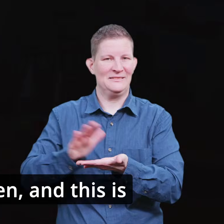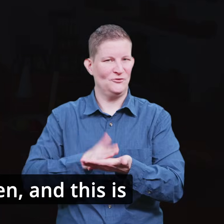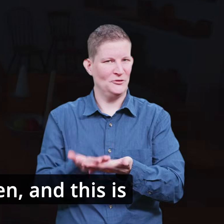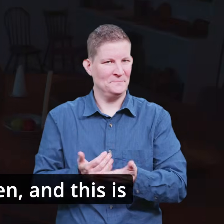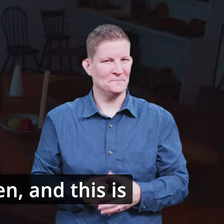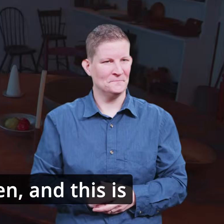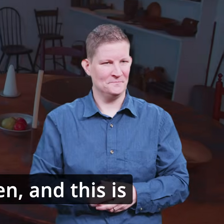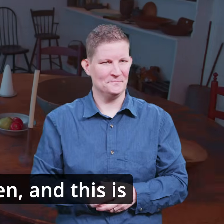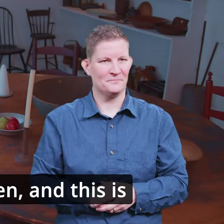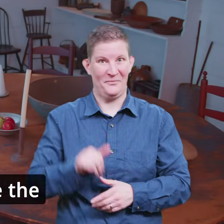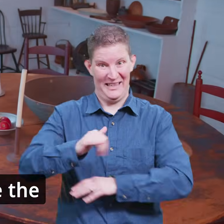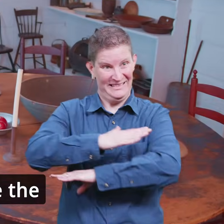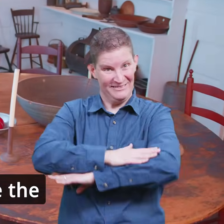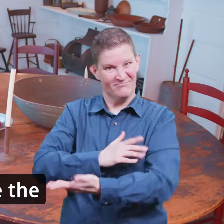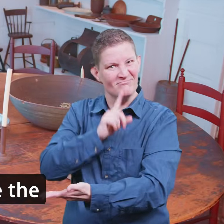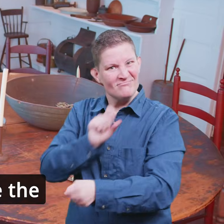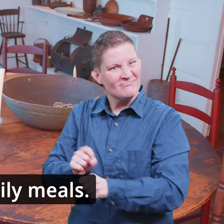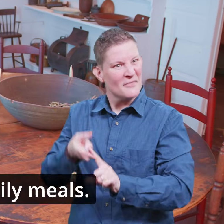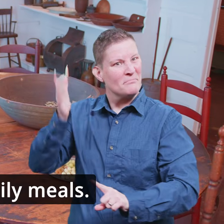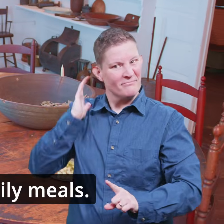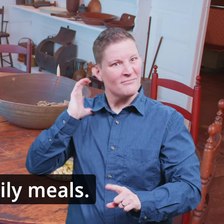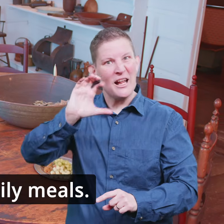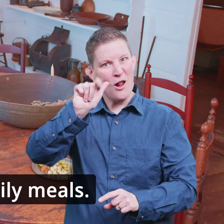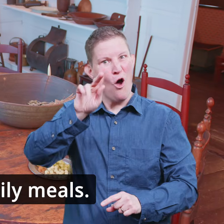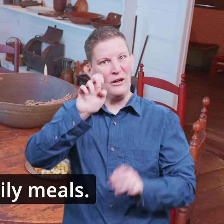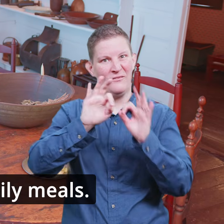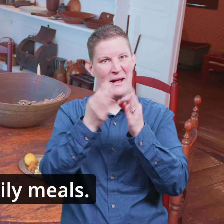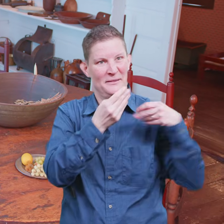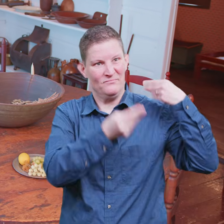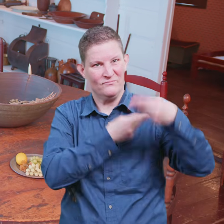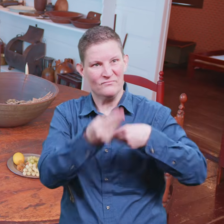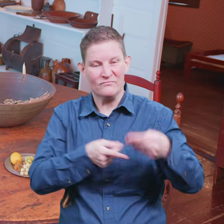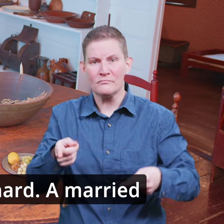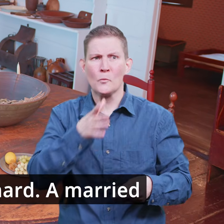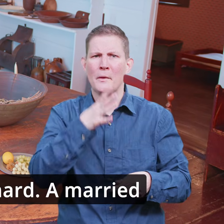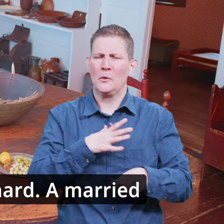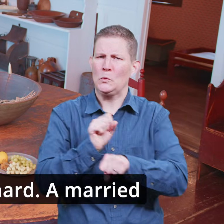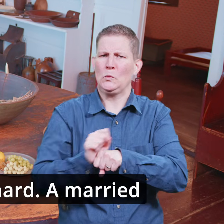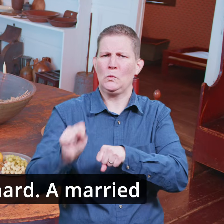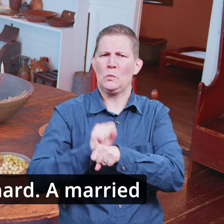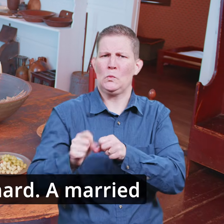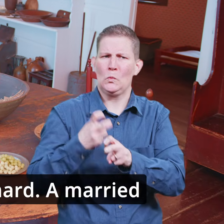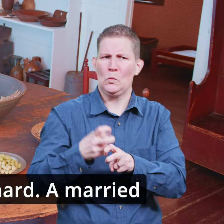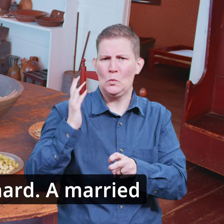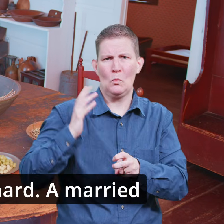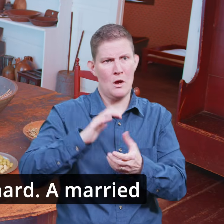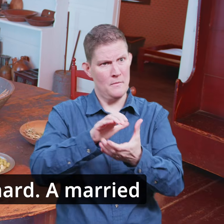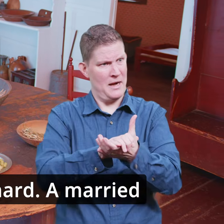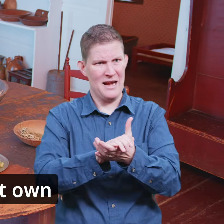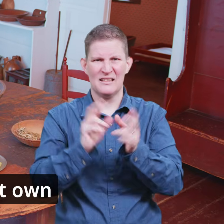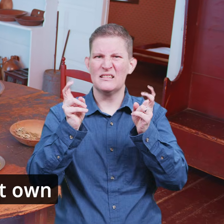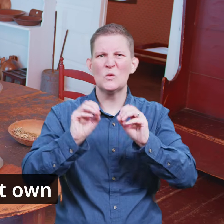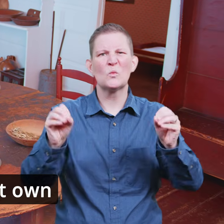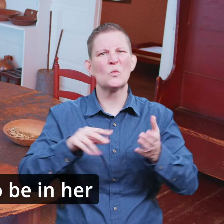Here we are in the kitchen, and this is the actual table the Clarks used for family meals. Life for women was very hard. A